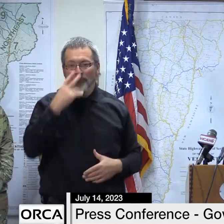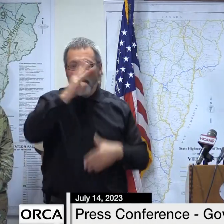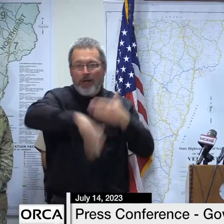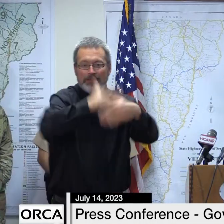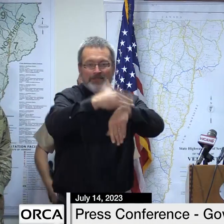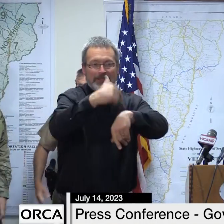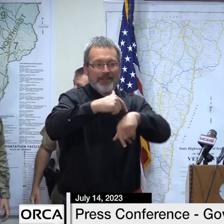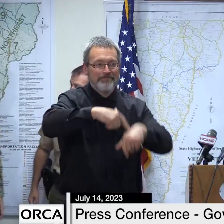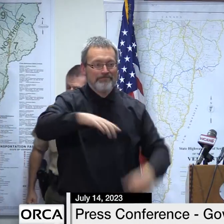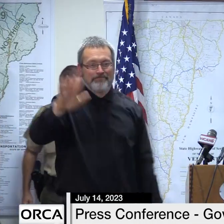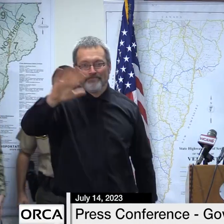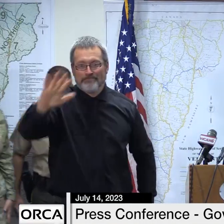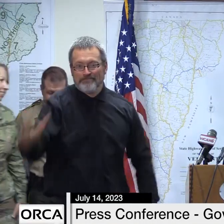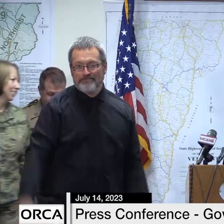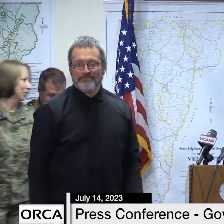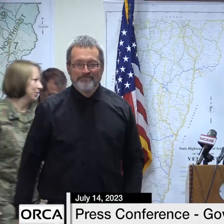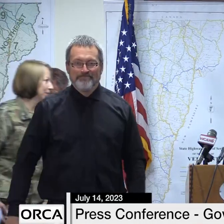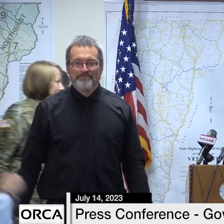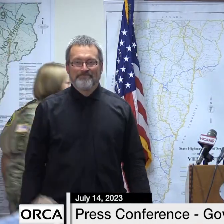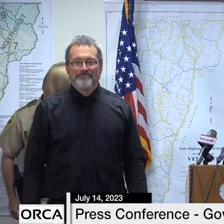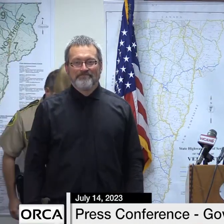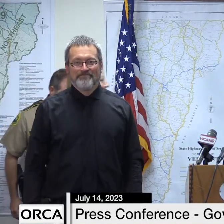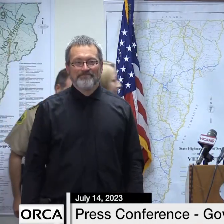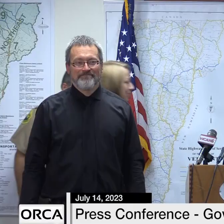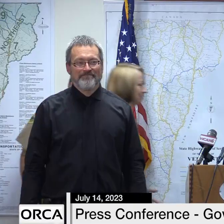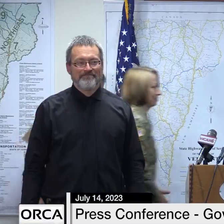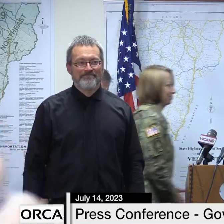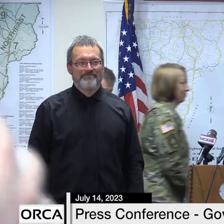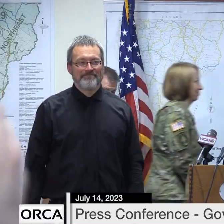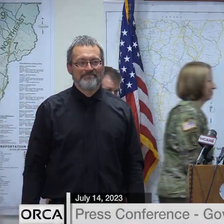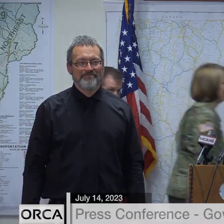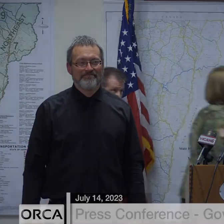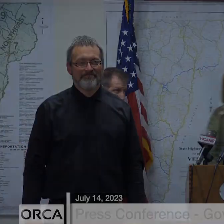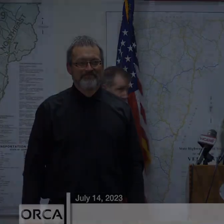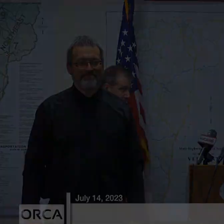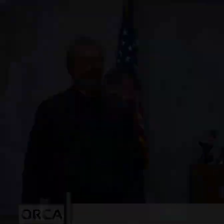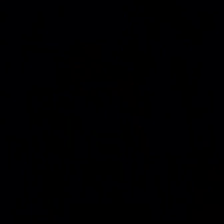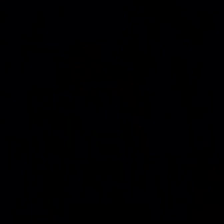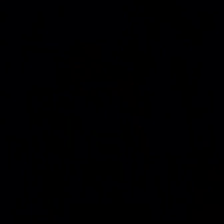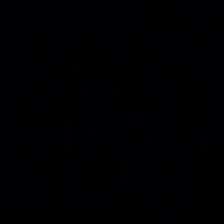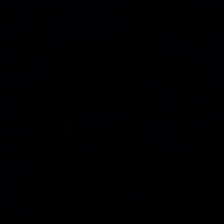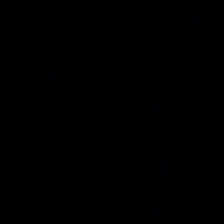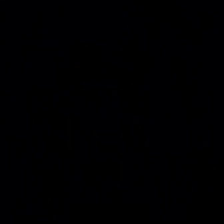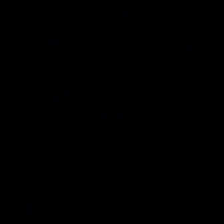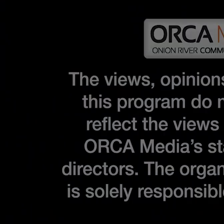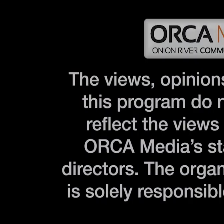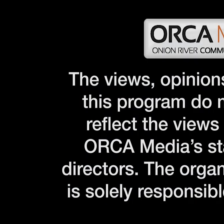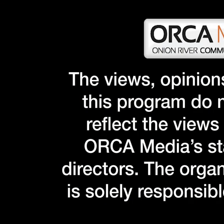Thank you. Bob and Sarah, I guess.